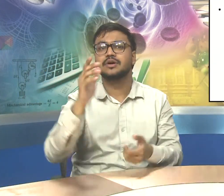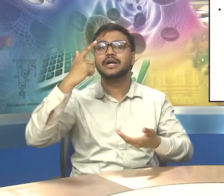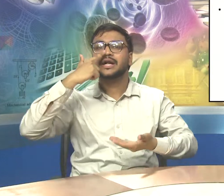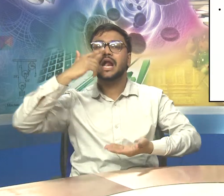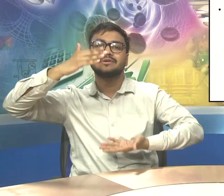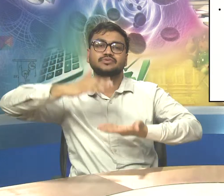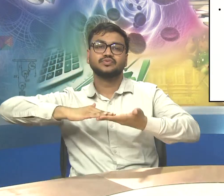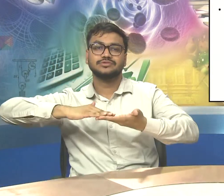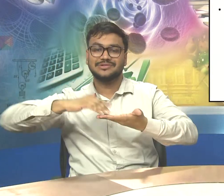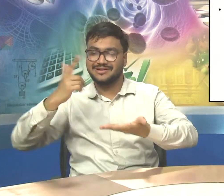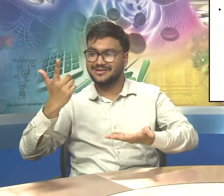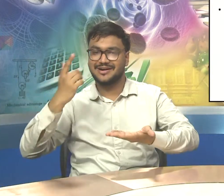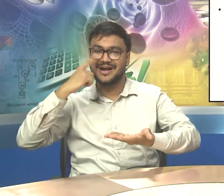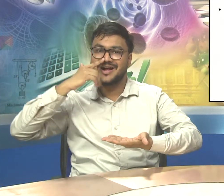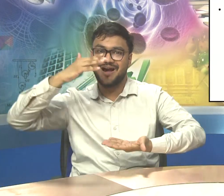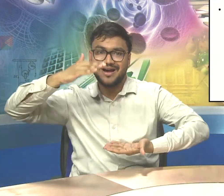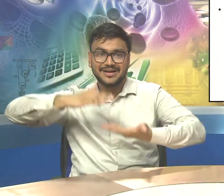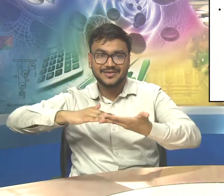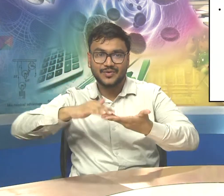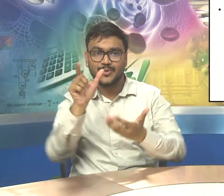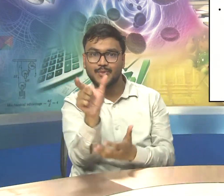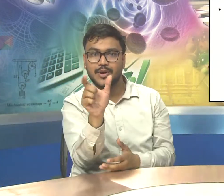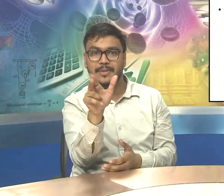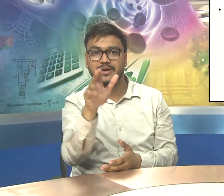the sign for wife.